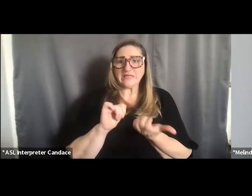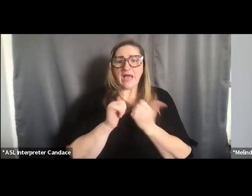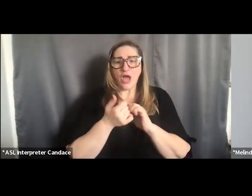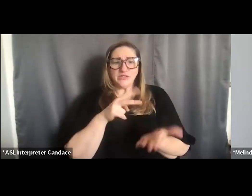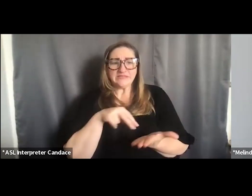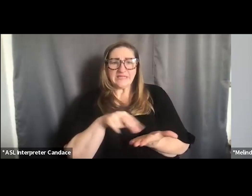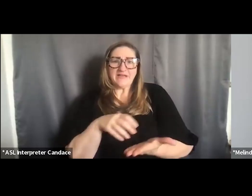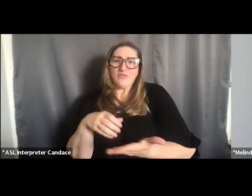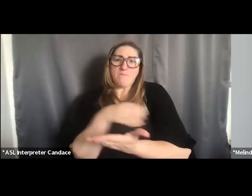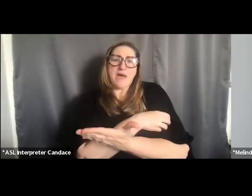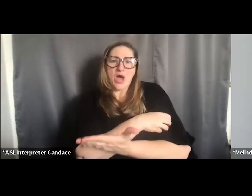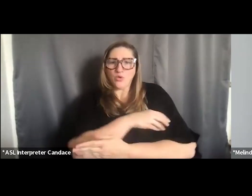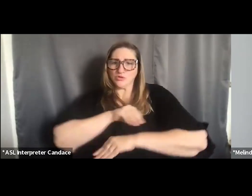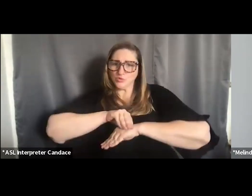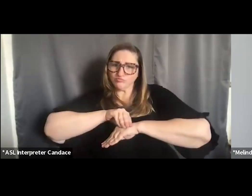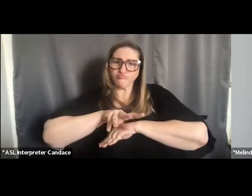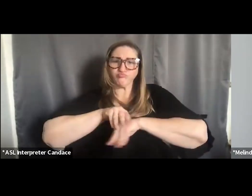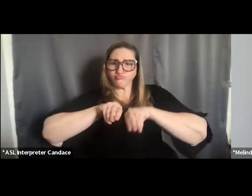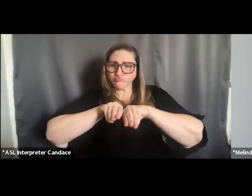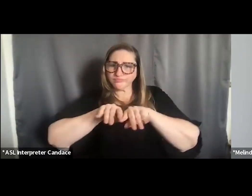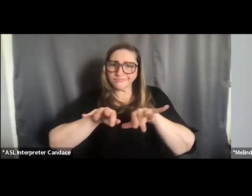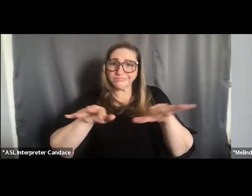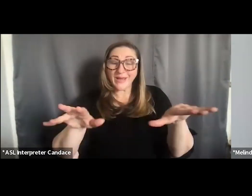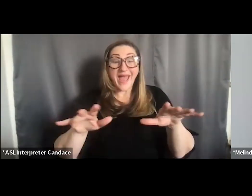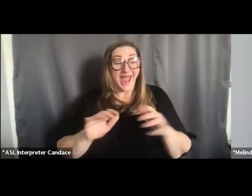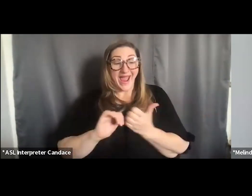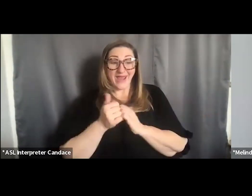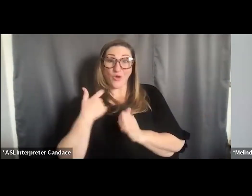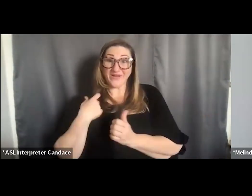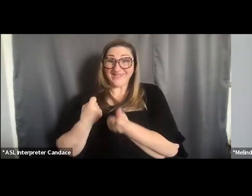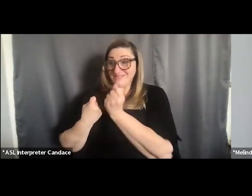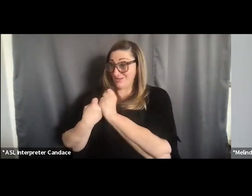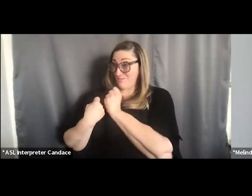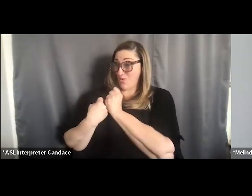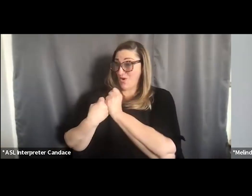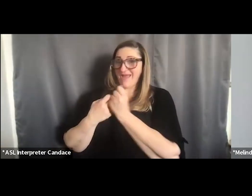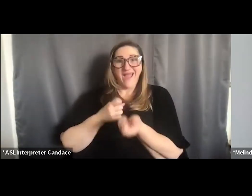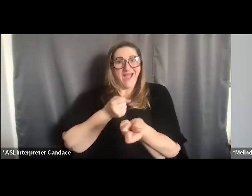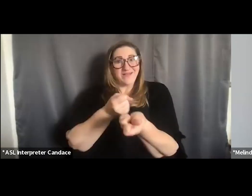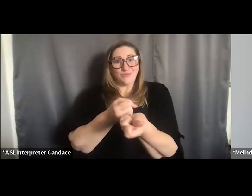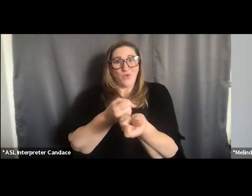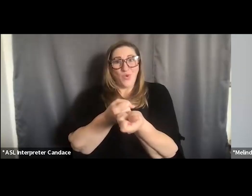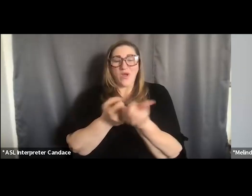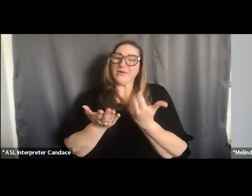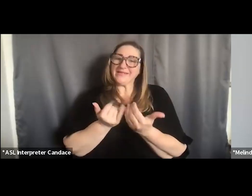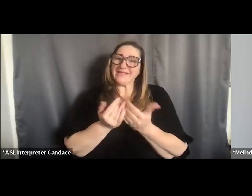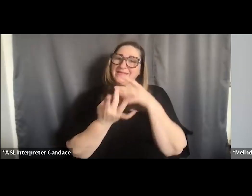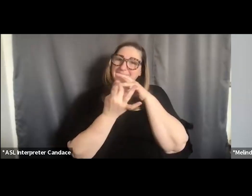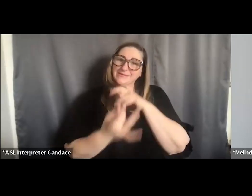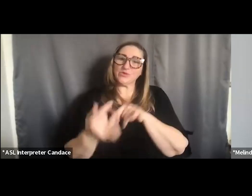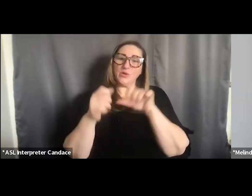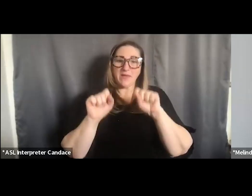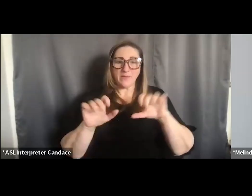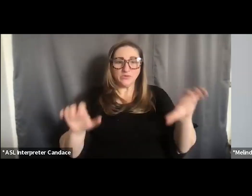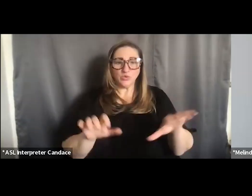love through movement. I see that. And also how we need support, right? We need ease, we need stability to be able to do this work. And that really